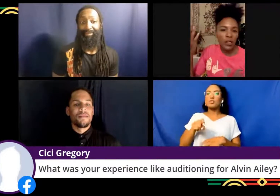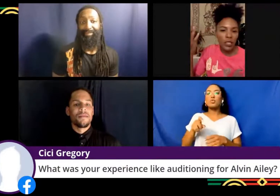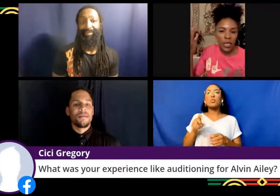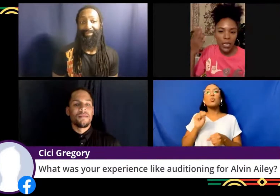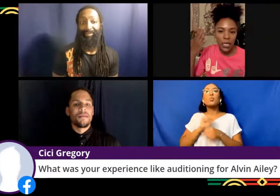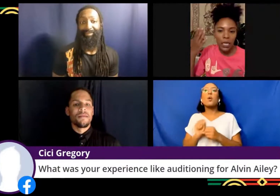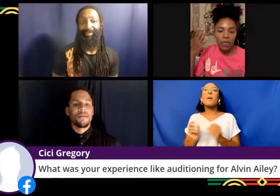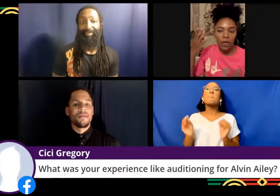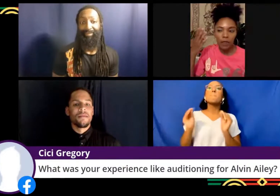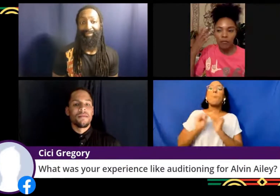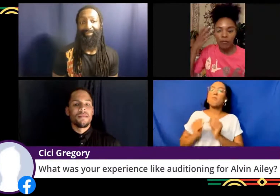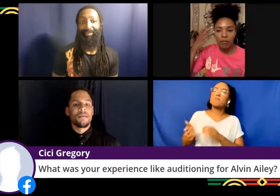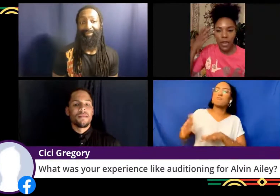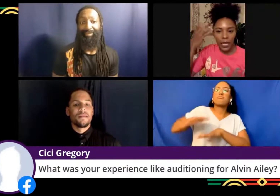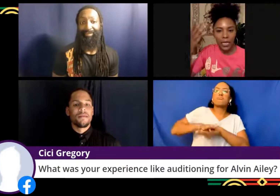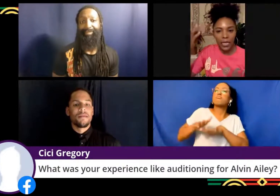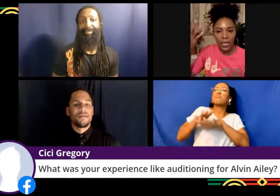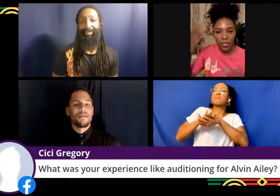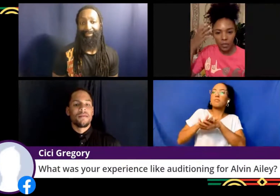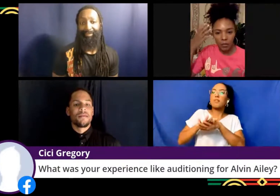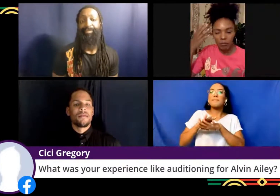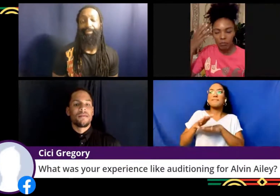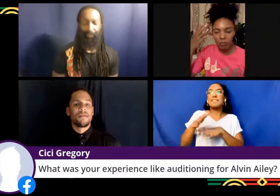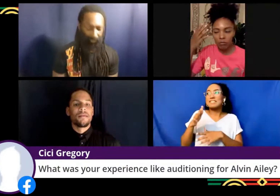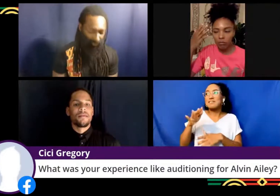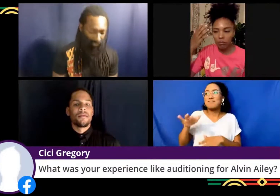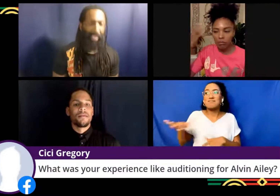people not understanding that I needed